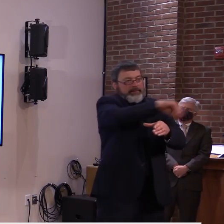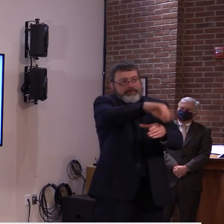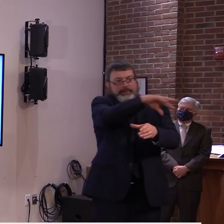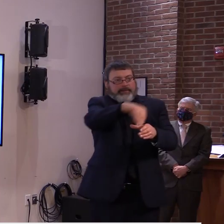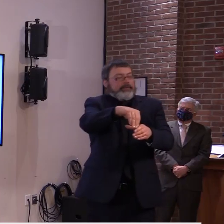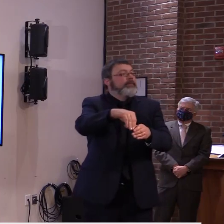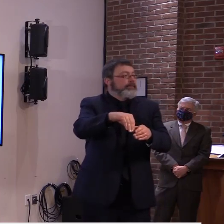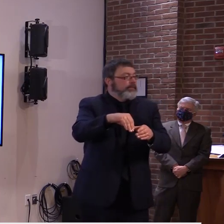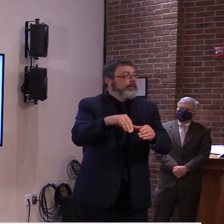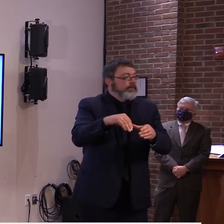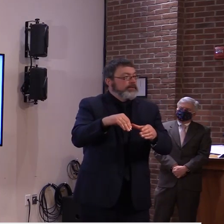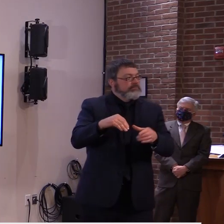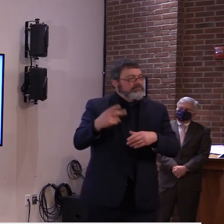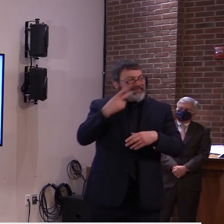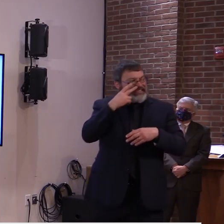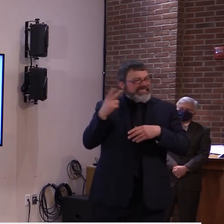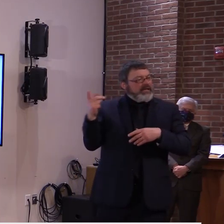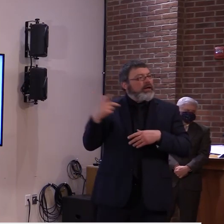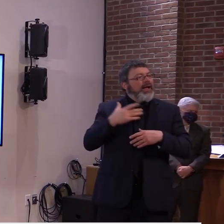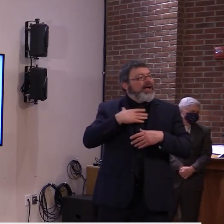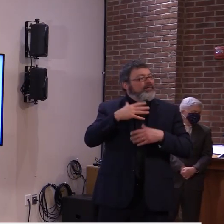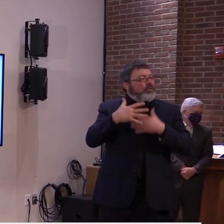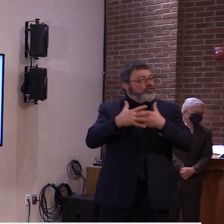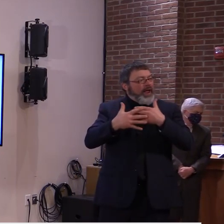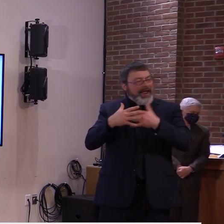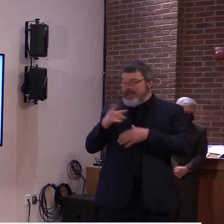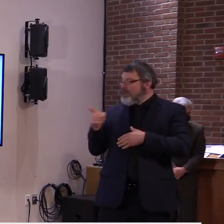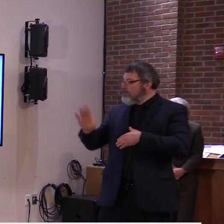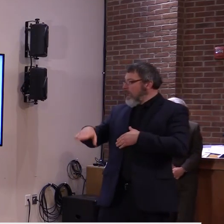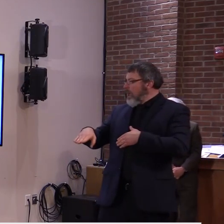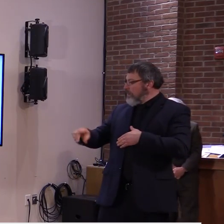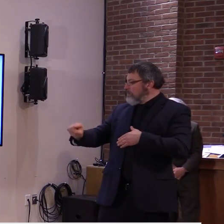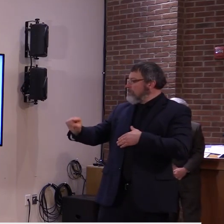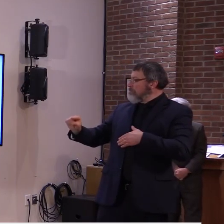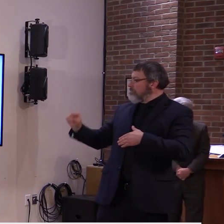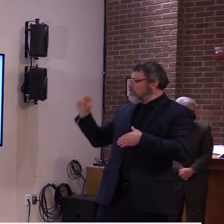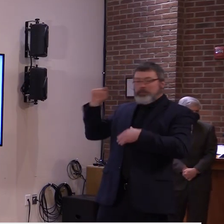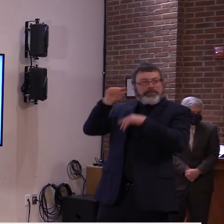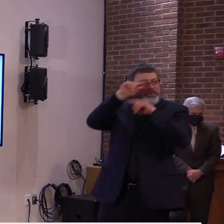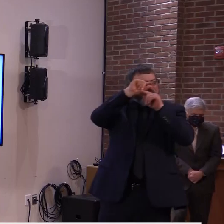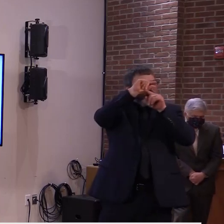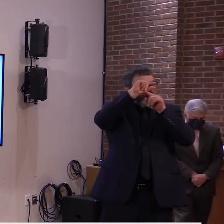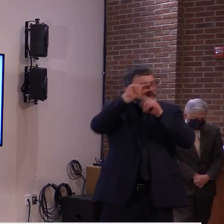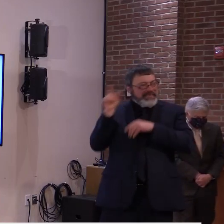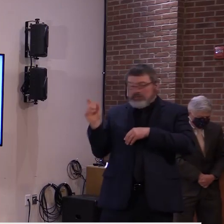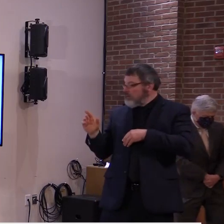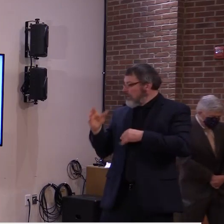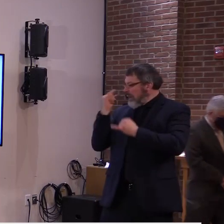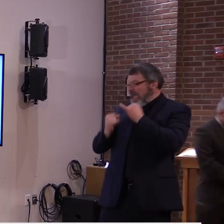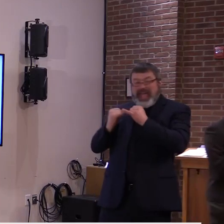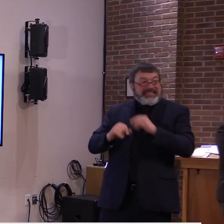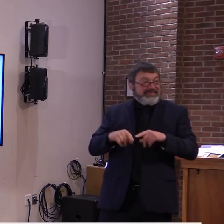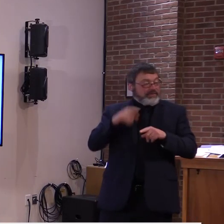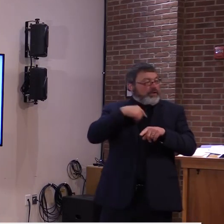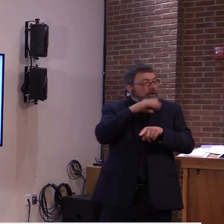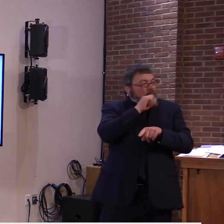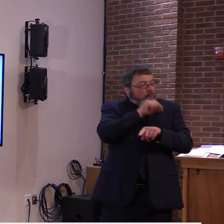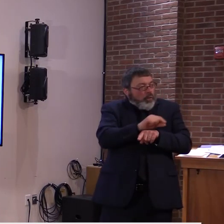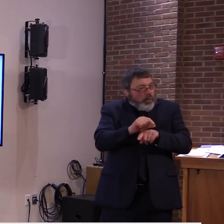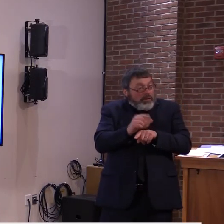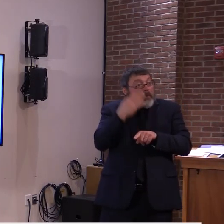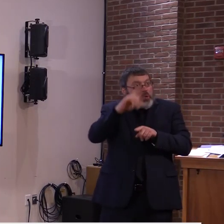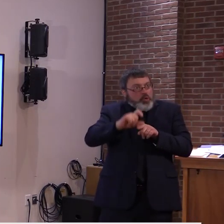shown in gray, and the updated total cases are, of course, in blue. New